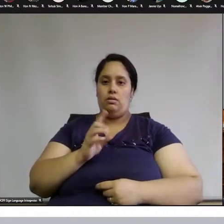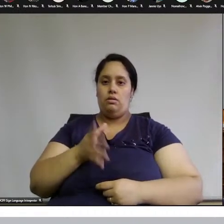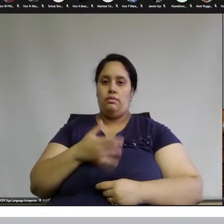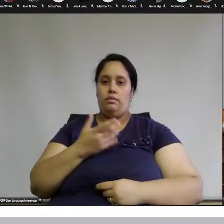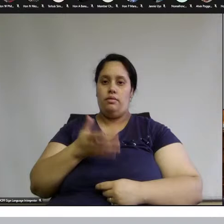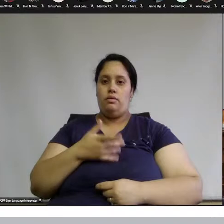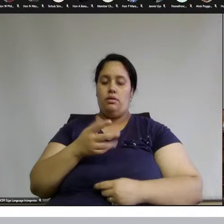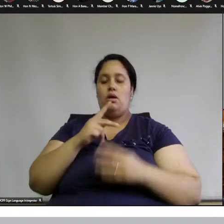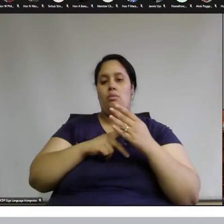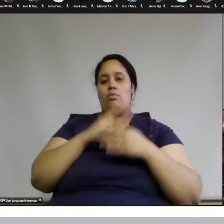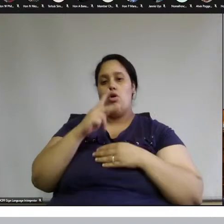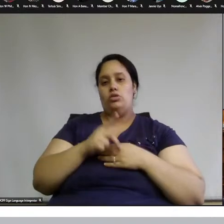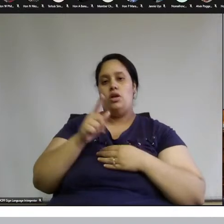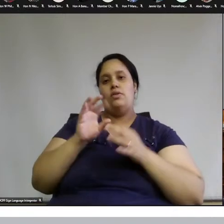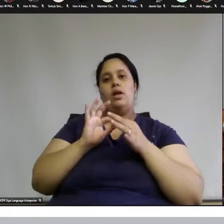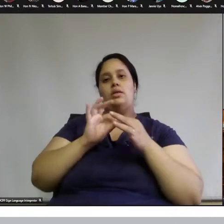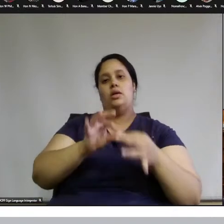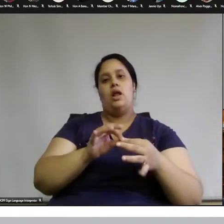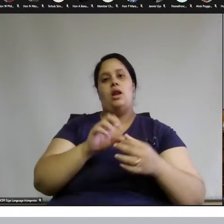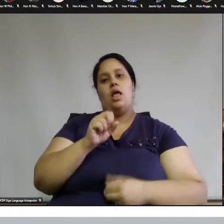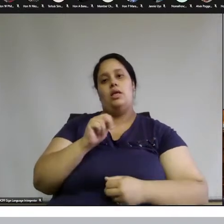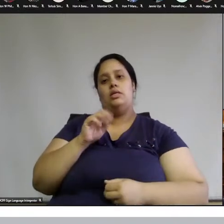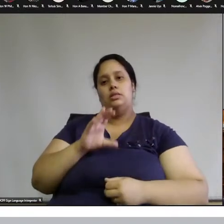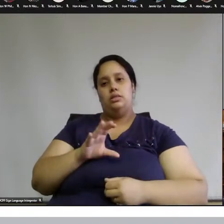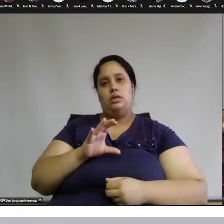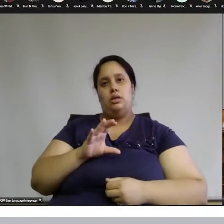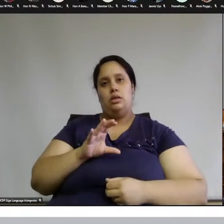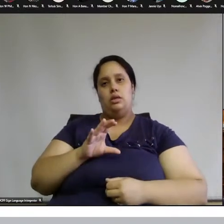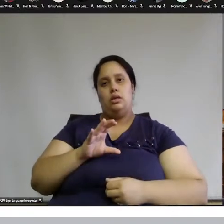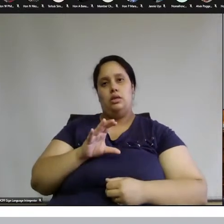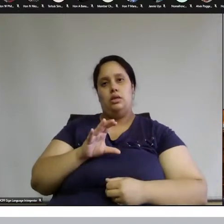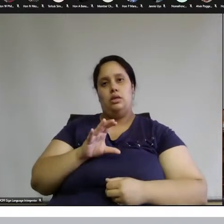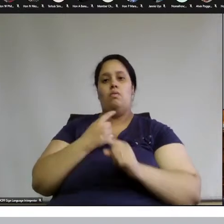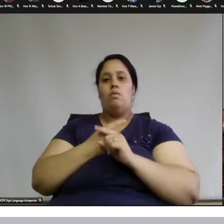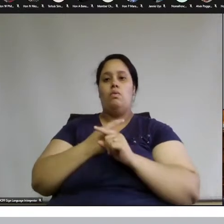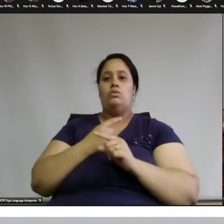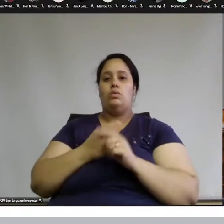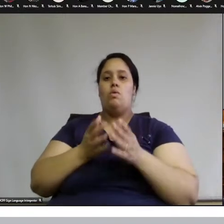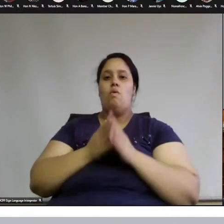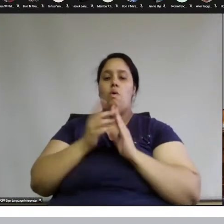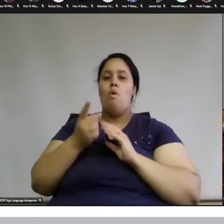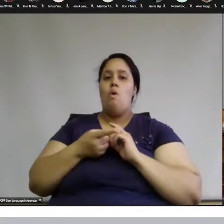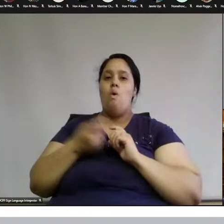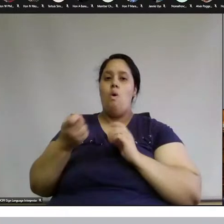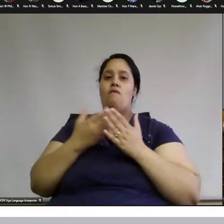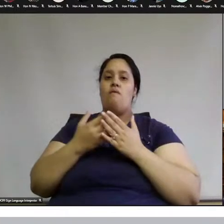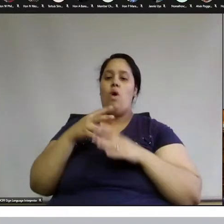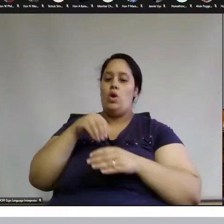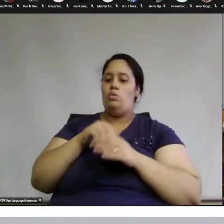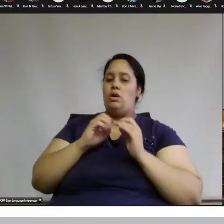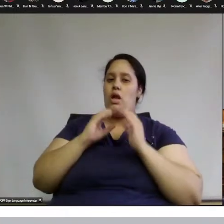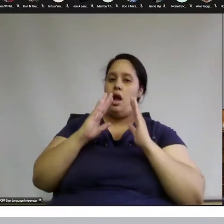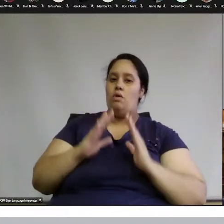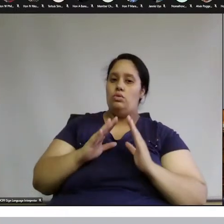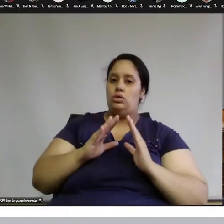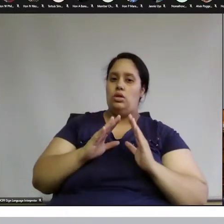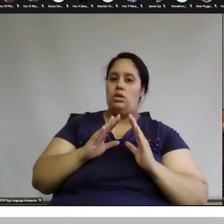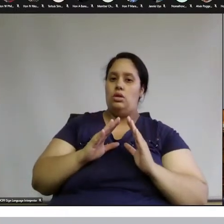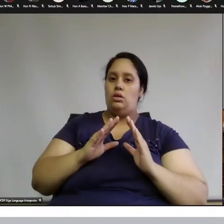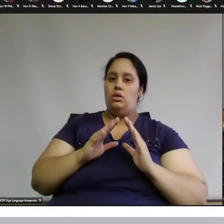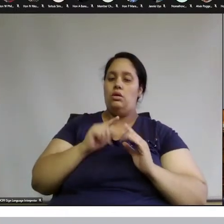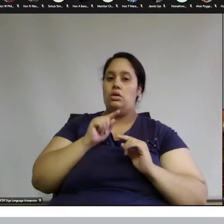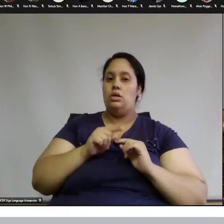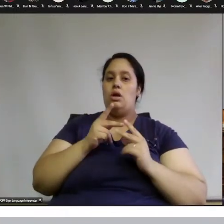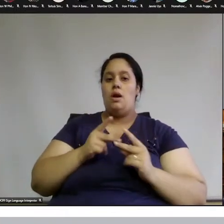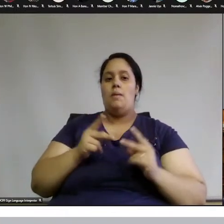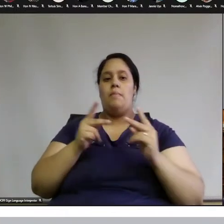project, which is in line with the ANC calls for inclusionary housing, nearly places